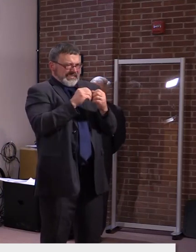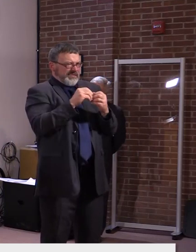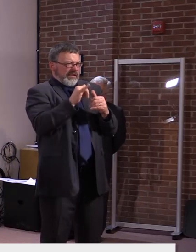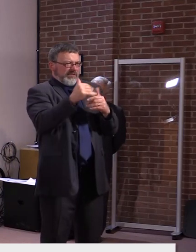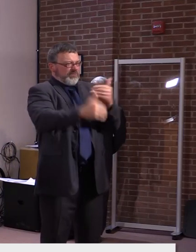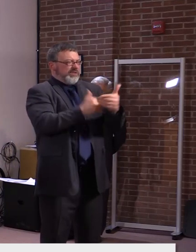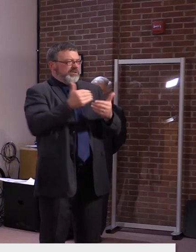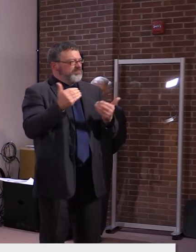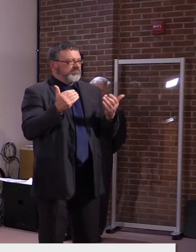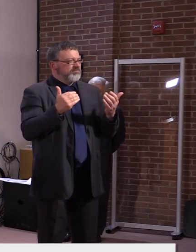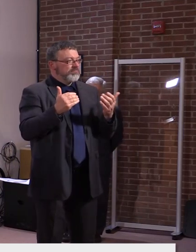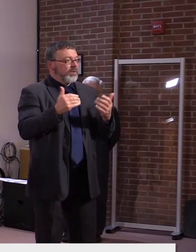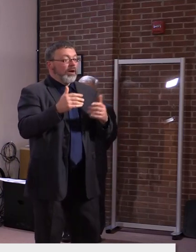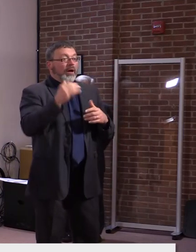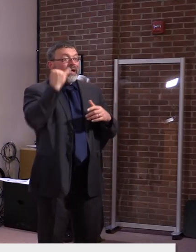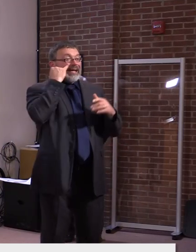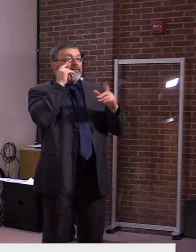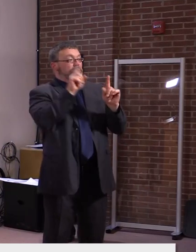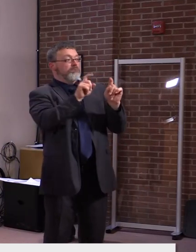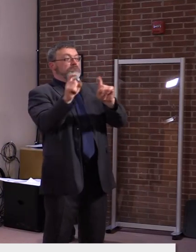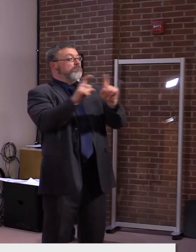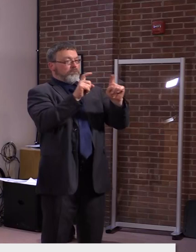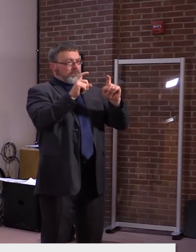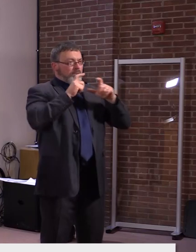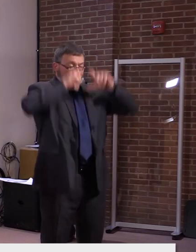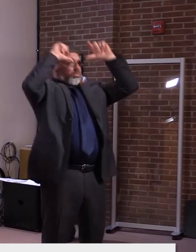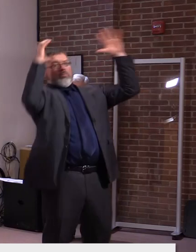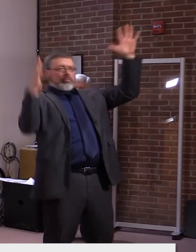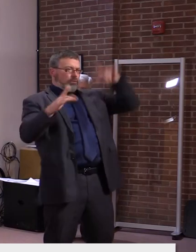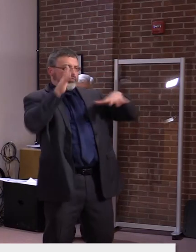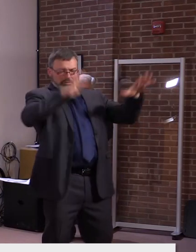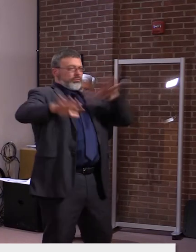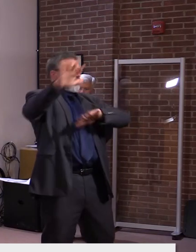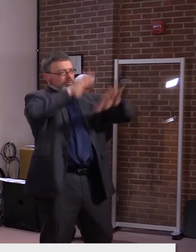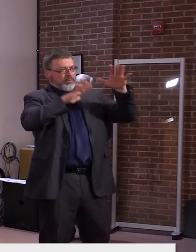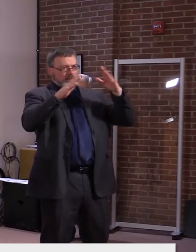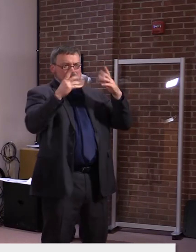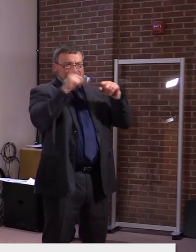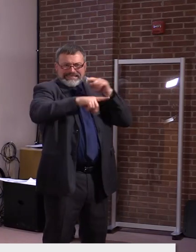could accidentally slide over someone's eyes and pose a real safety hazard.